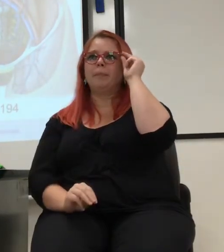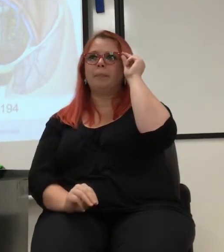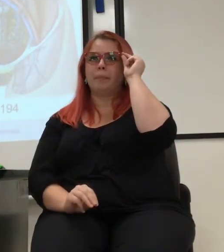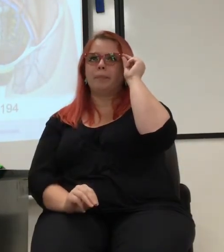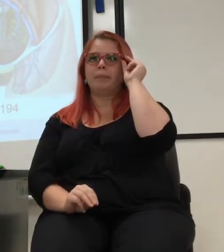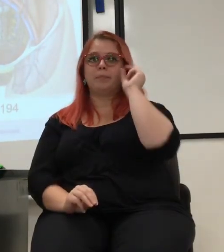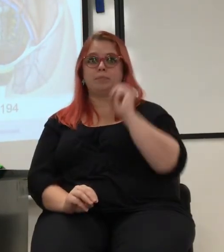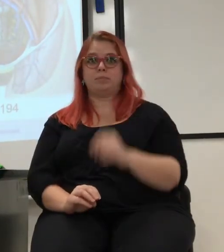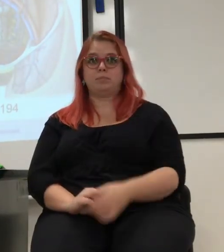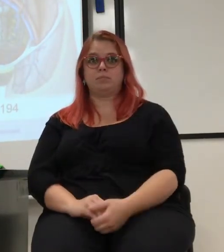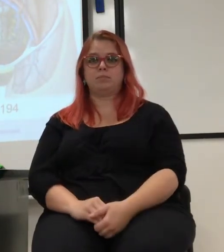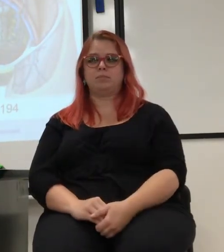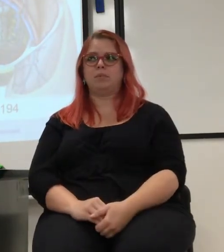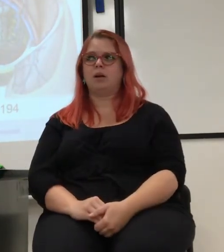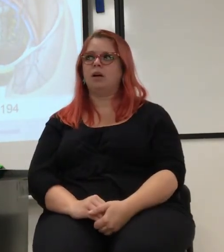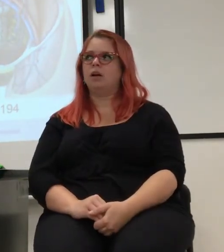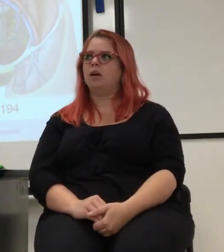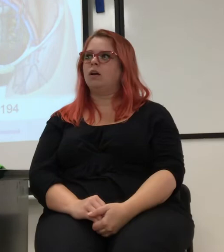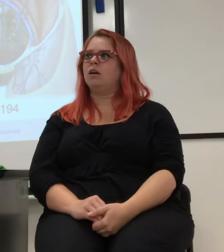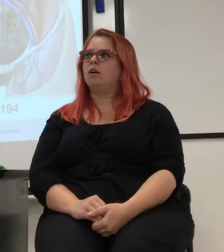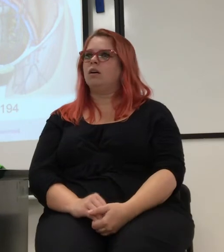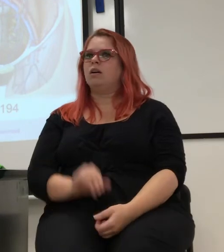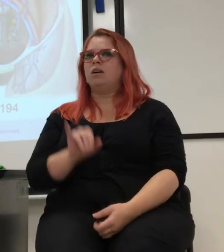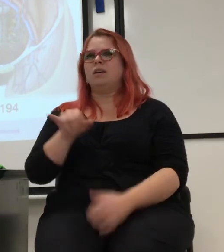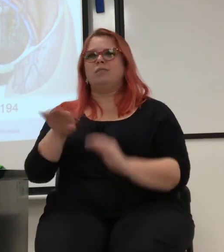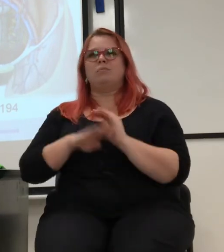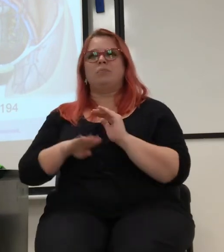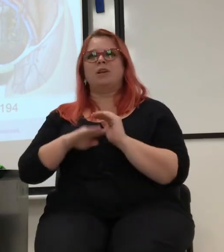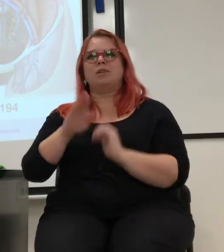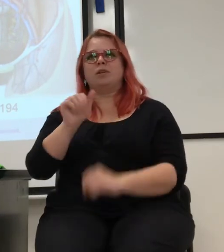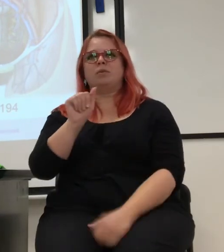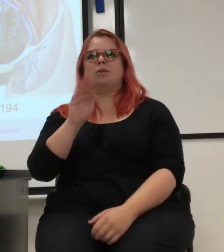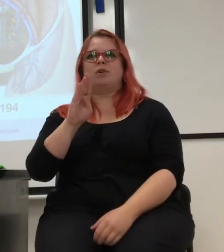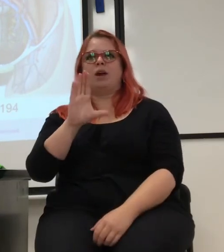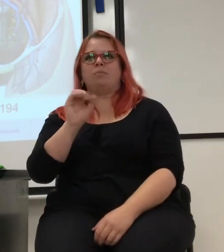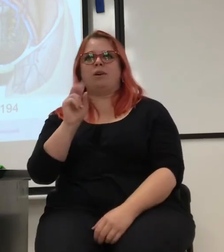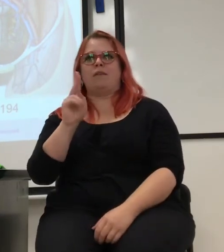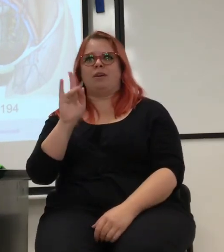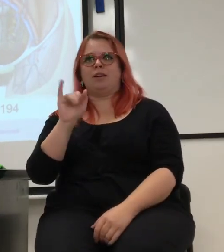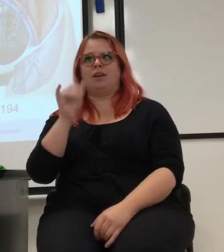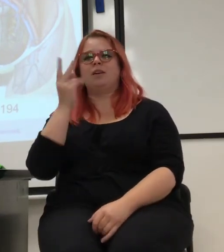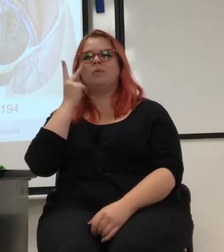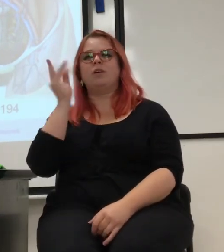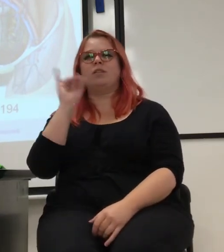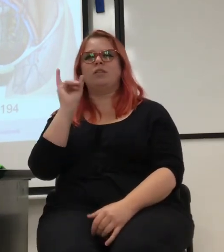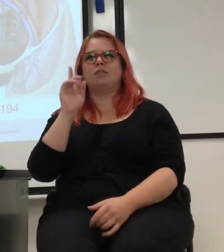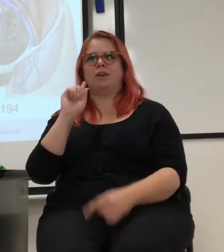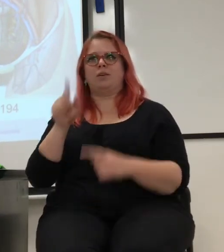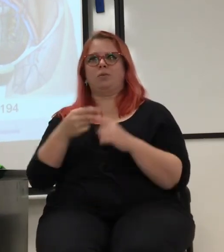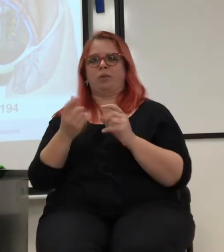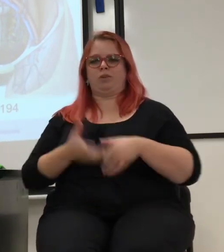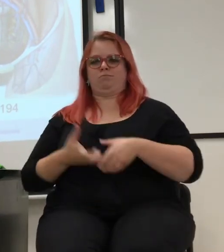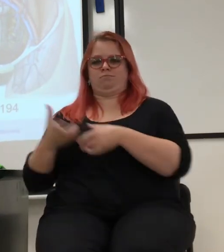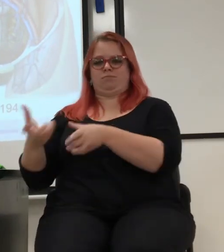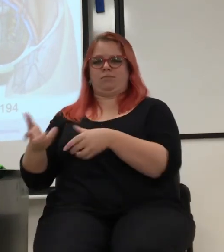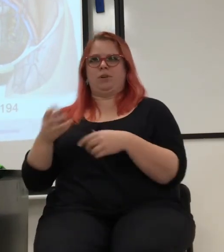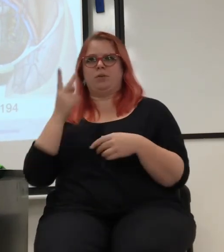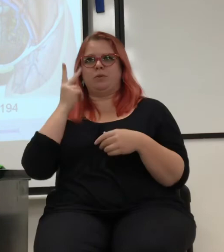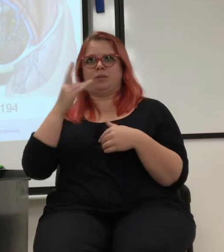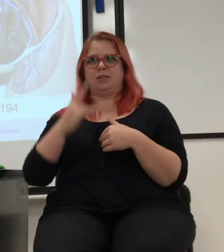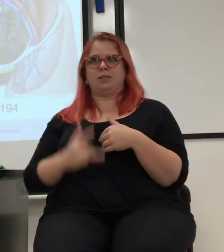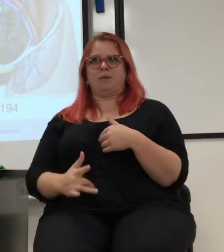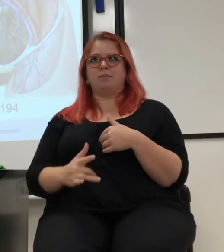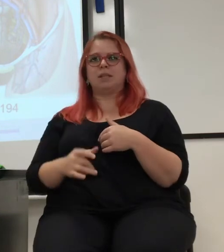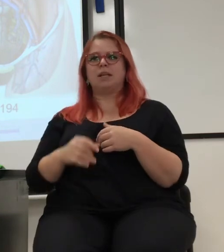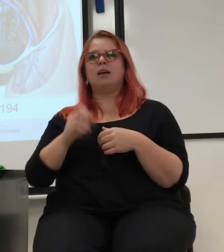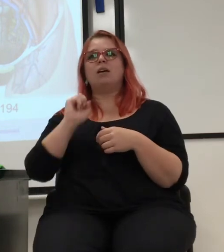that's basically what your ab cavity looks like emptied out. Those structures are retroperitoneal. You see the kidney